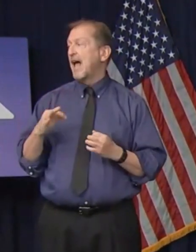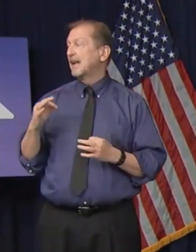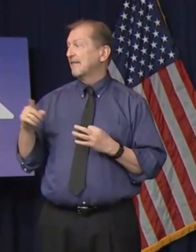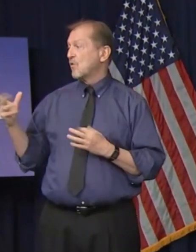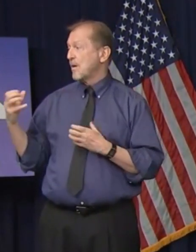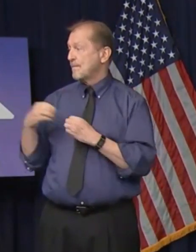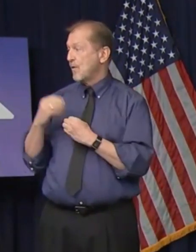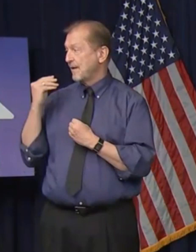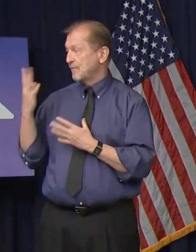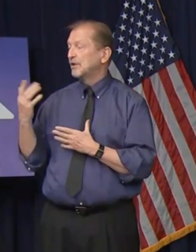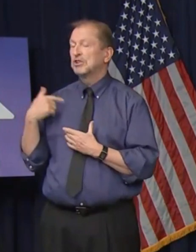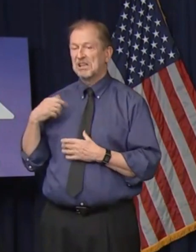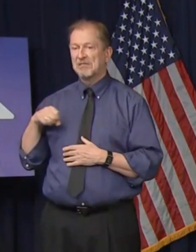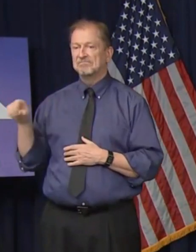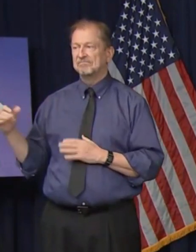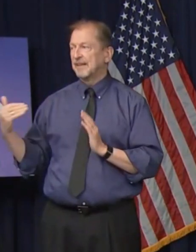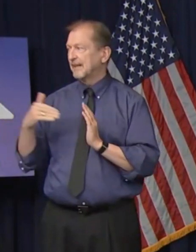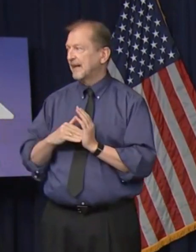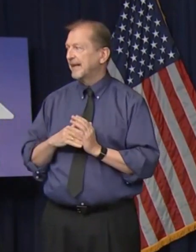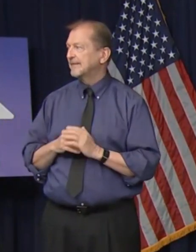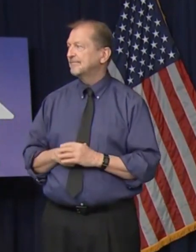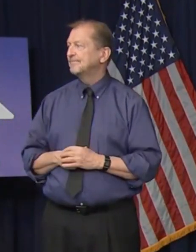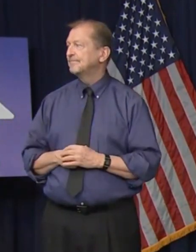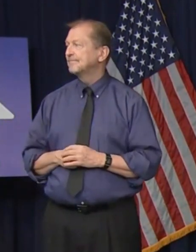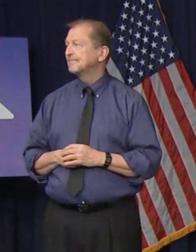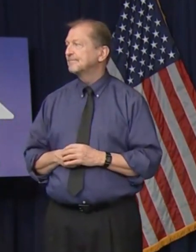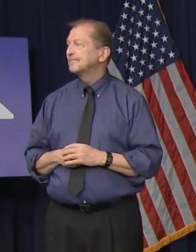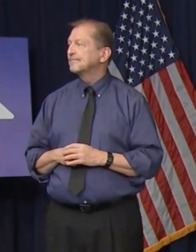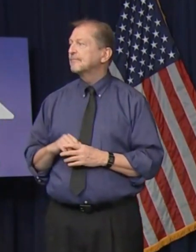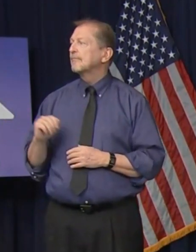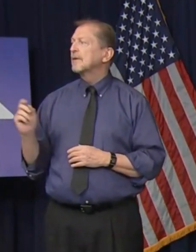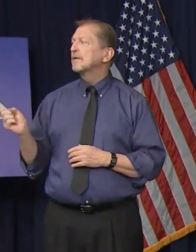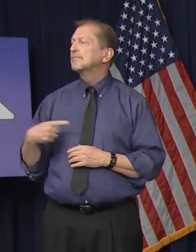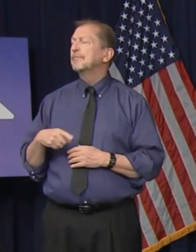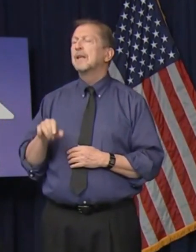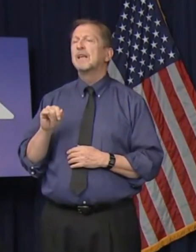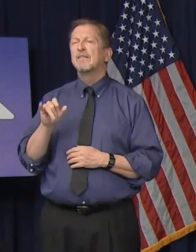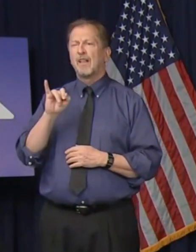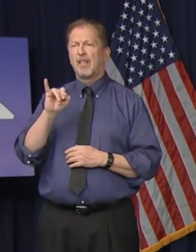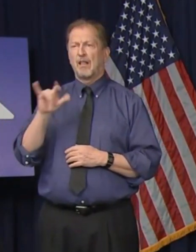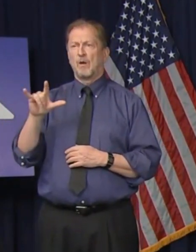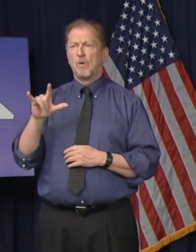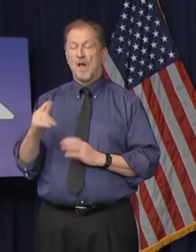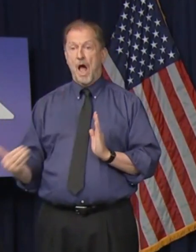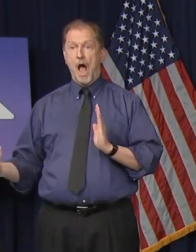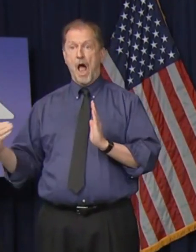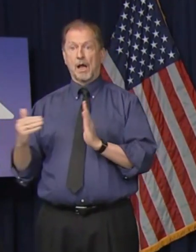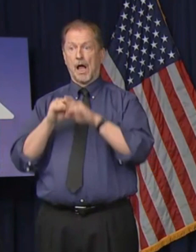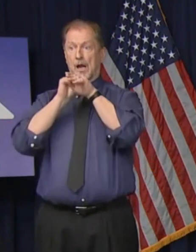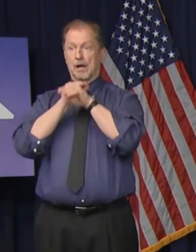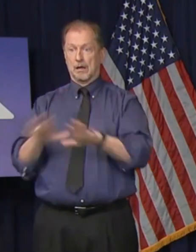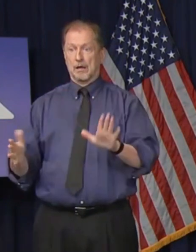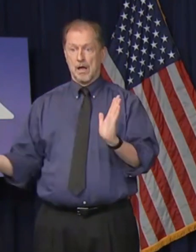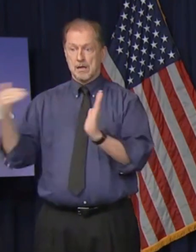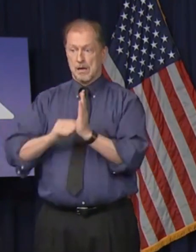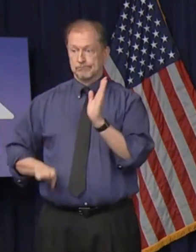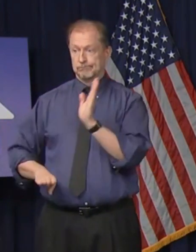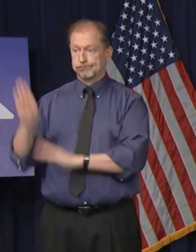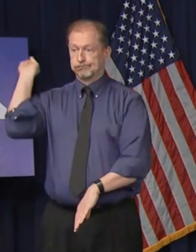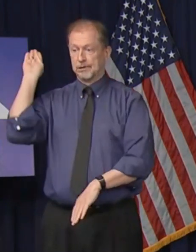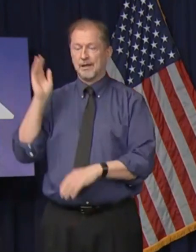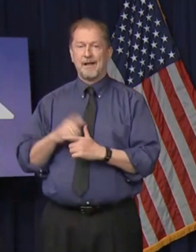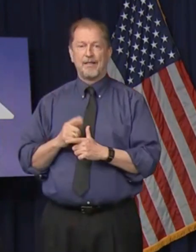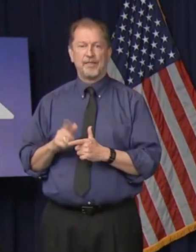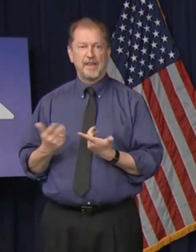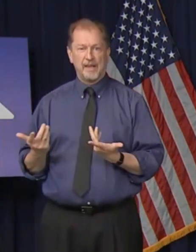provide those to you again. Dave McKinney at WBZ. If Illinois has a second wave, what is the plan to keep a steady supply of PPE? If that's a